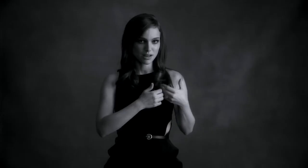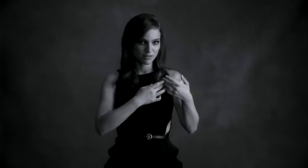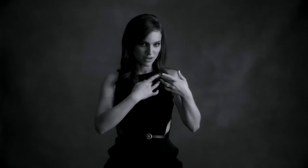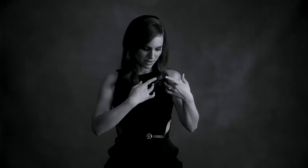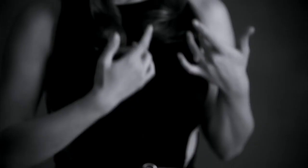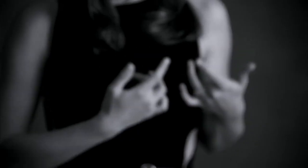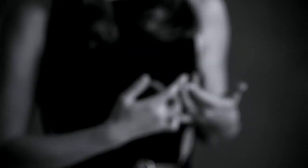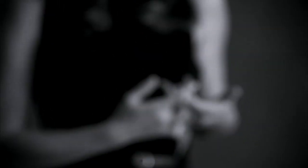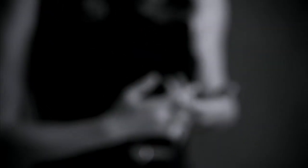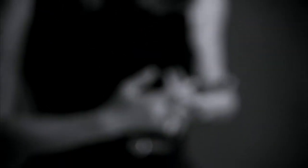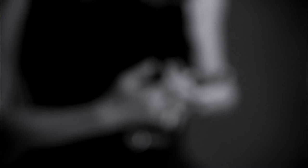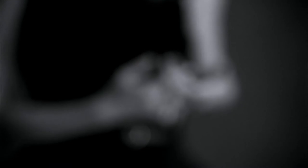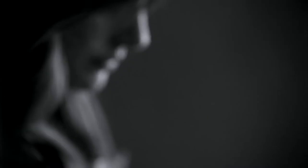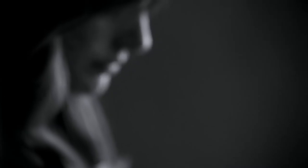my Valentine.